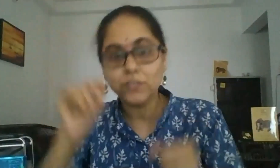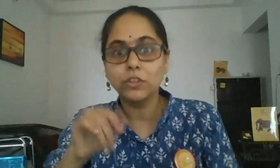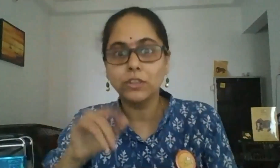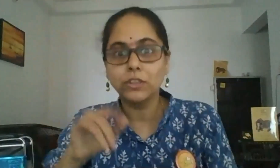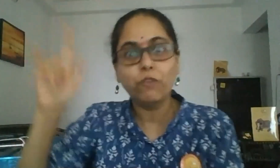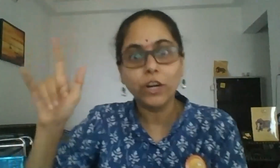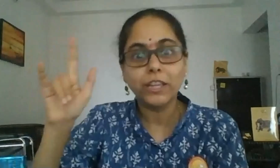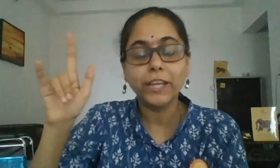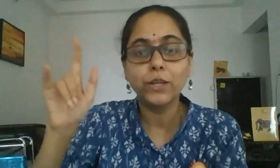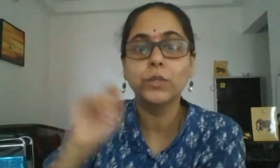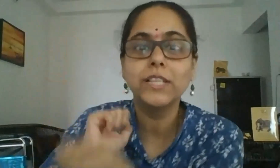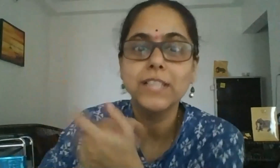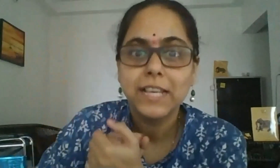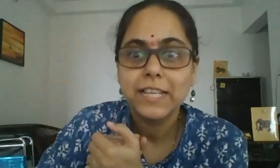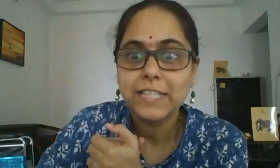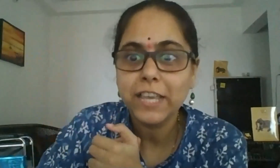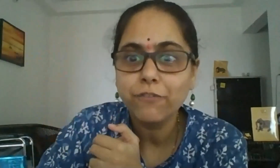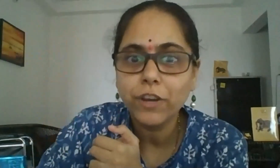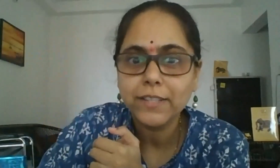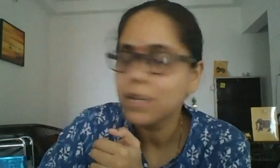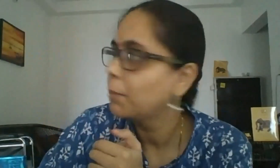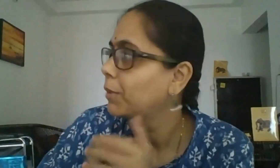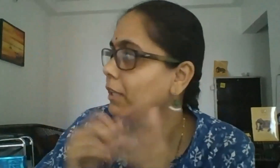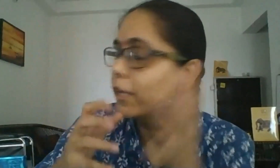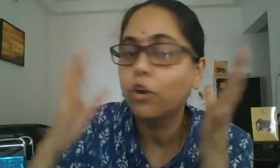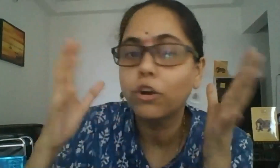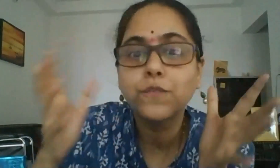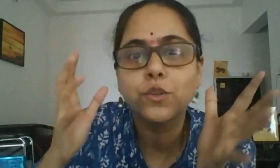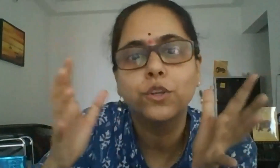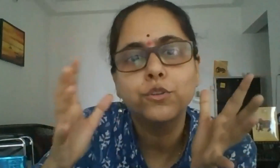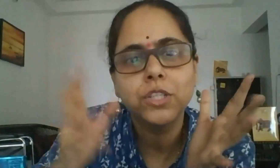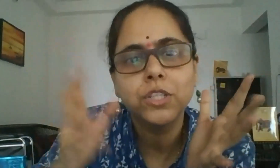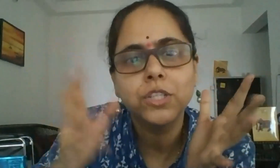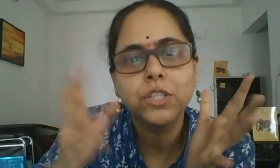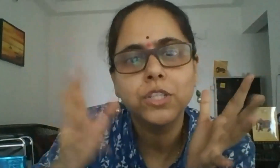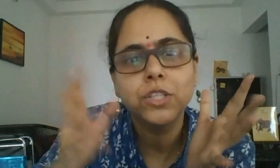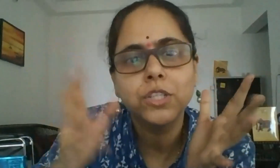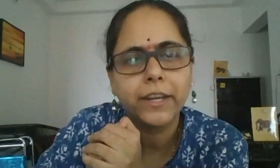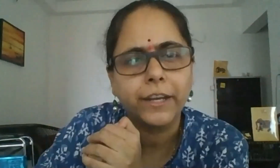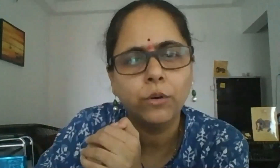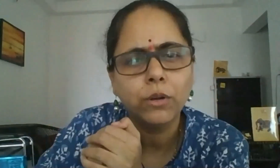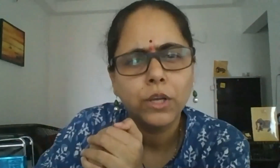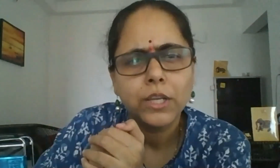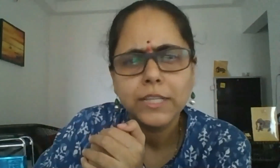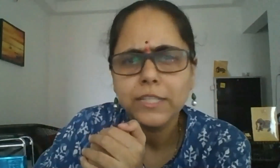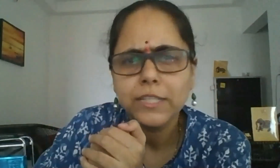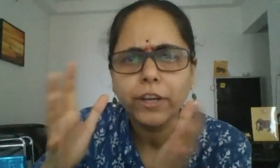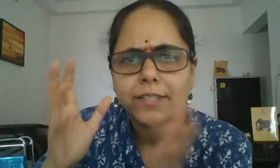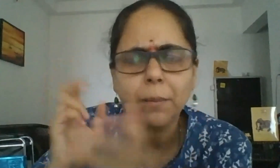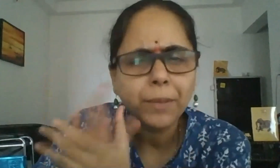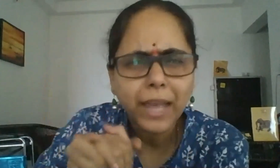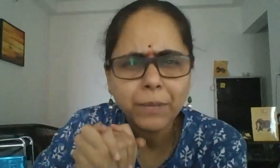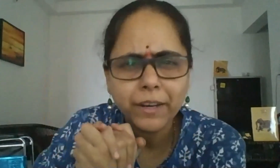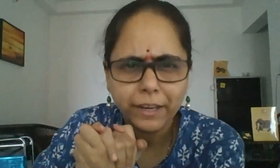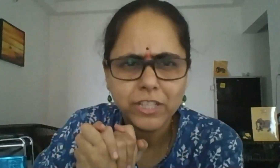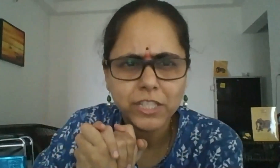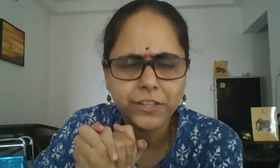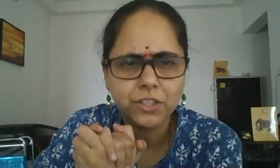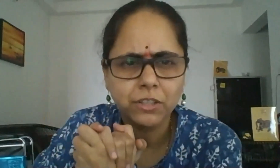So what they do is, say for example, there are a lot of solutions are needed, no? Say for example, I'm in railway station.